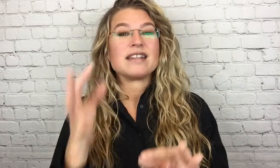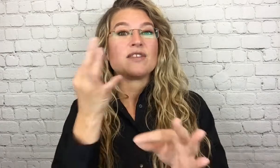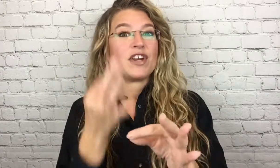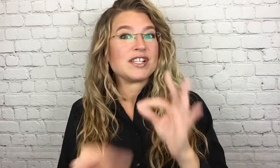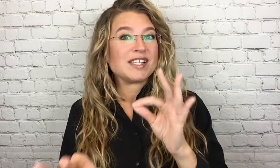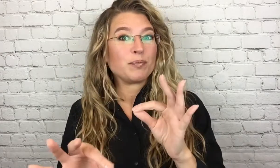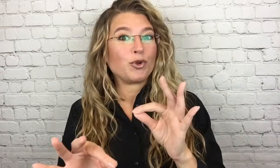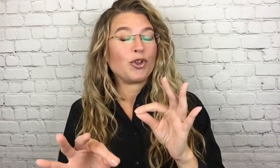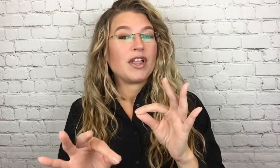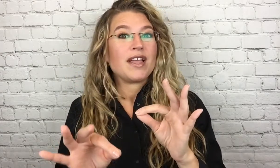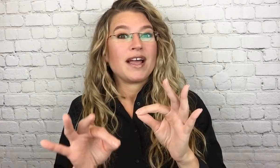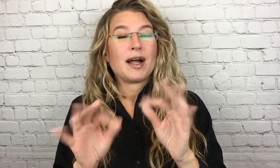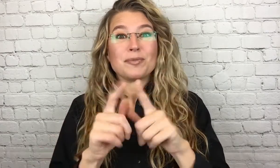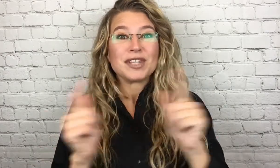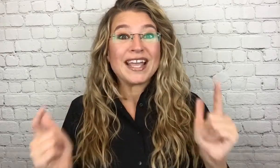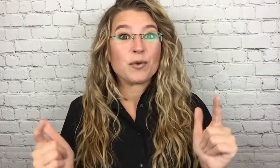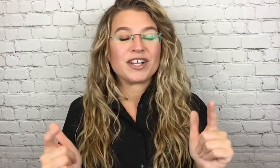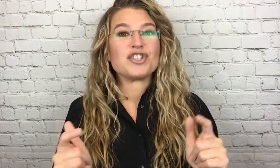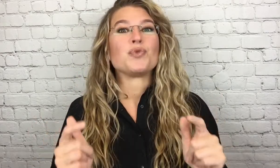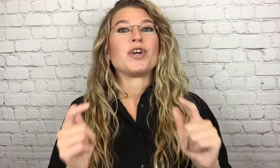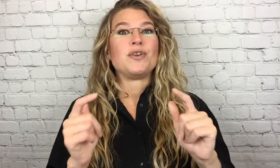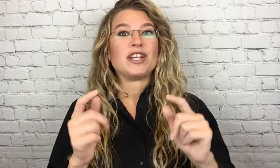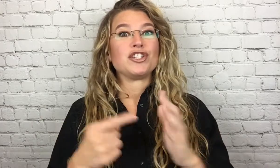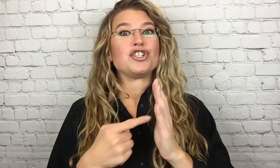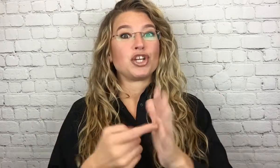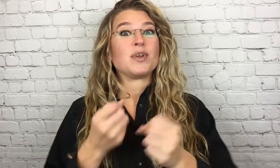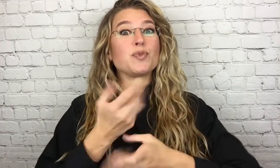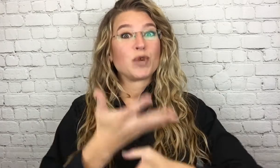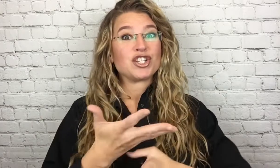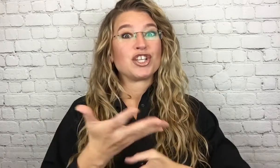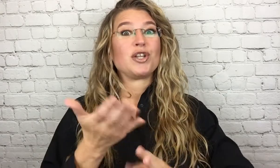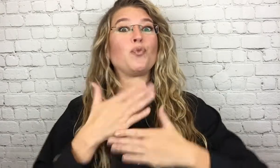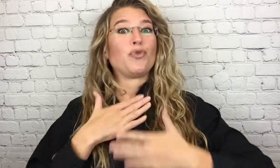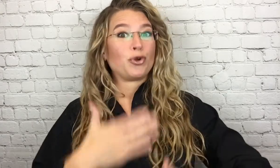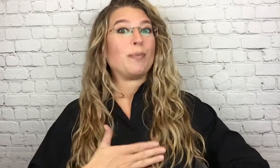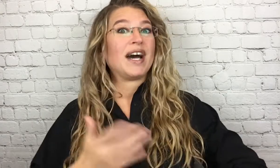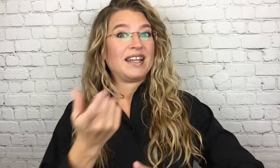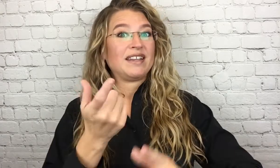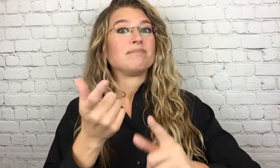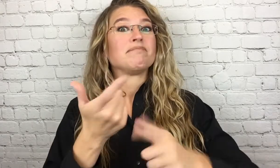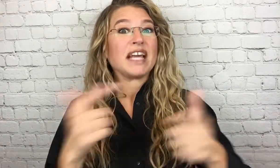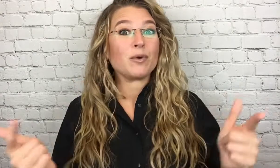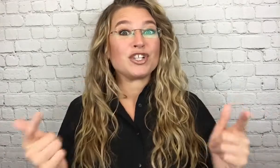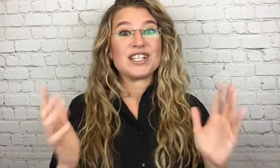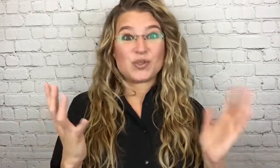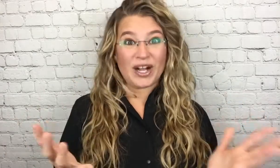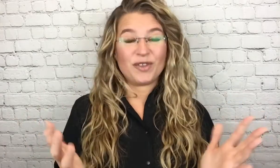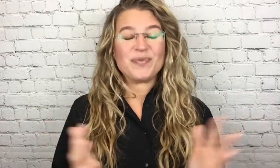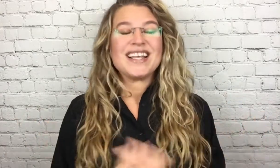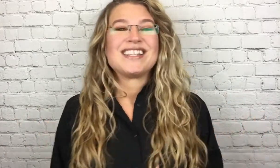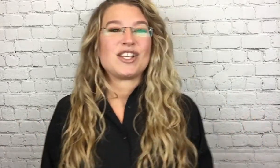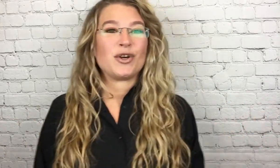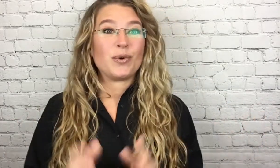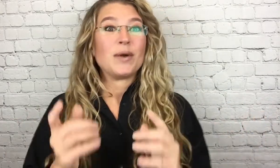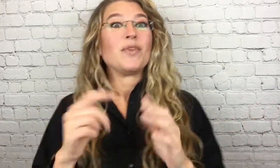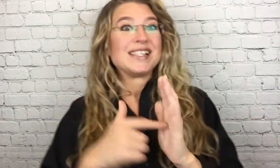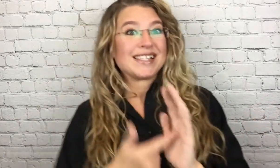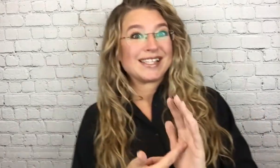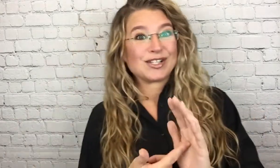a very simple language where you can show expression through body language as well. So let's get